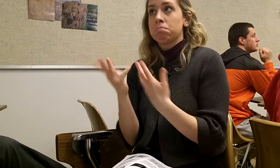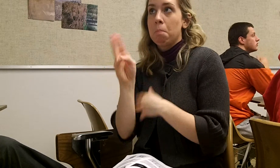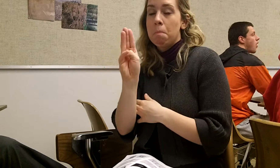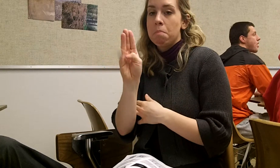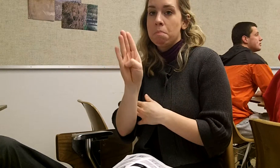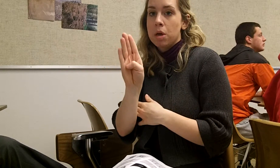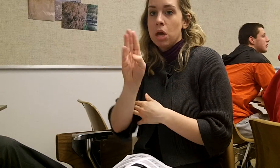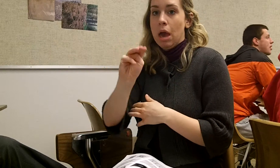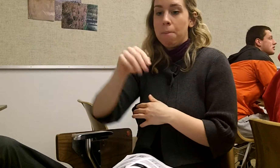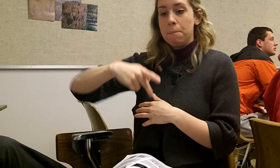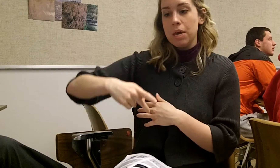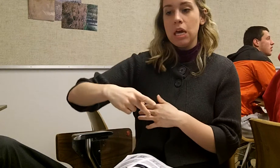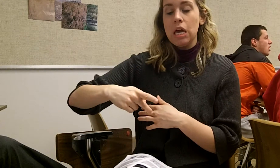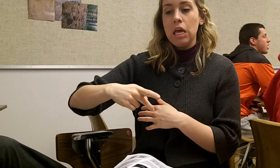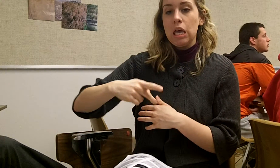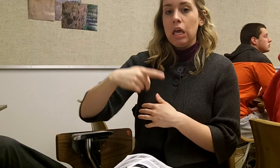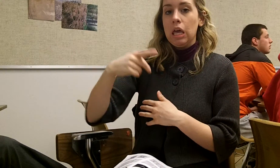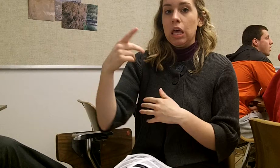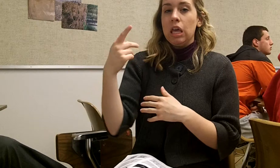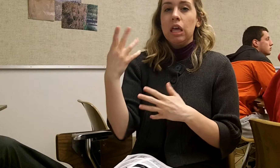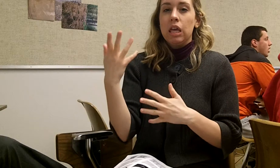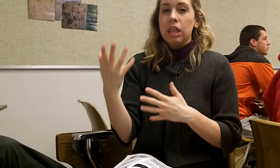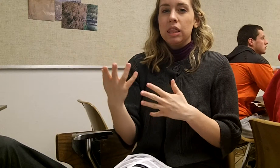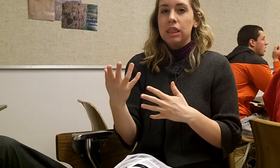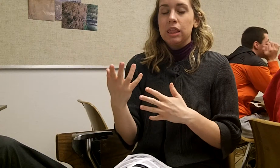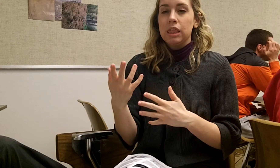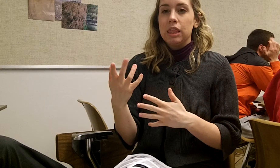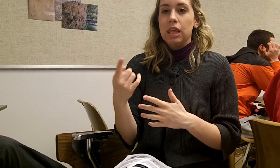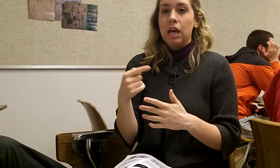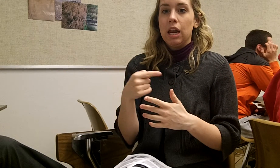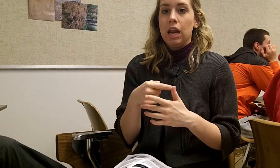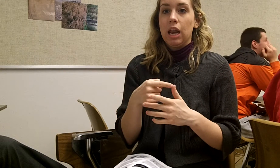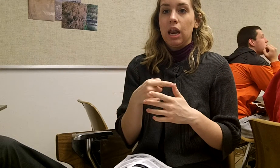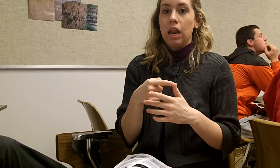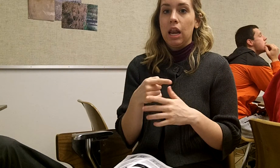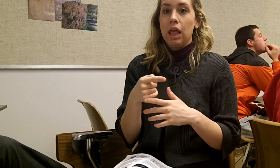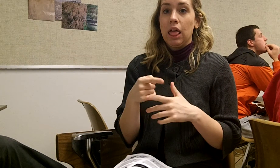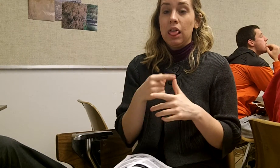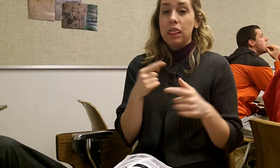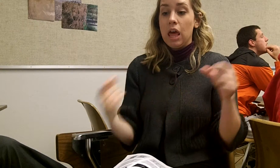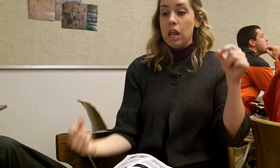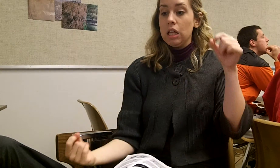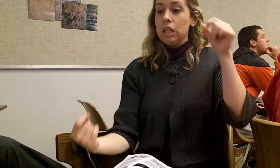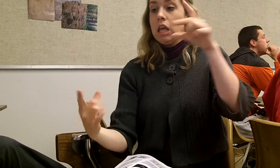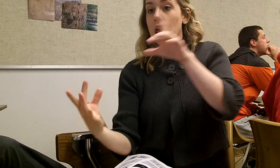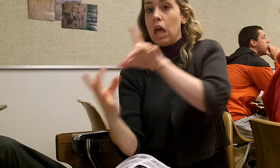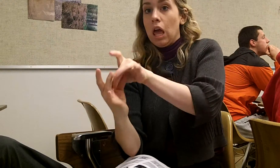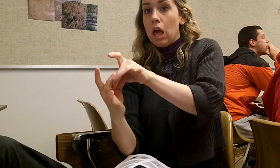bone morphogenetic proteins, then the target is either SMAD1 or SMAD5 that binds with